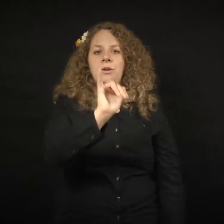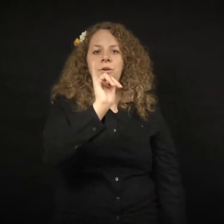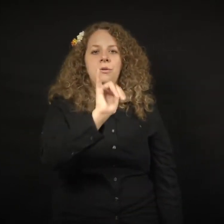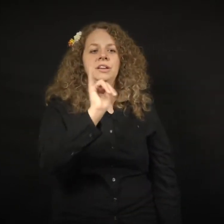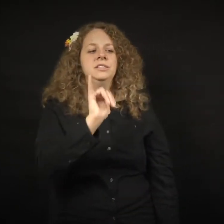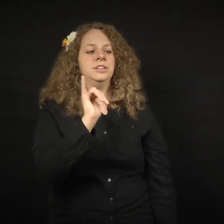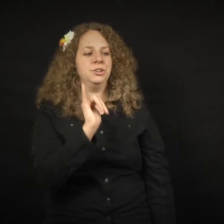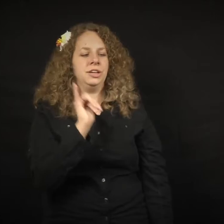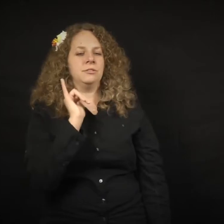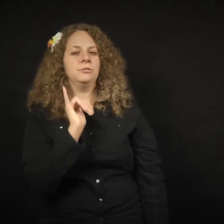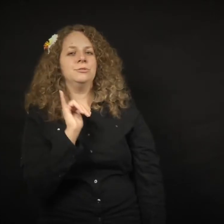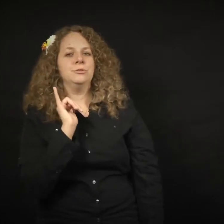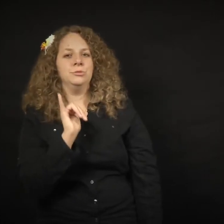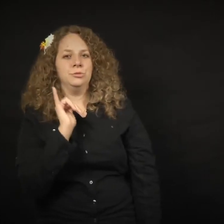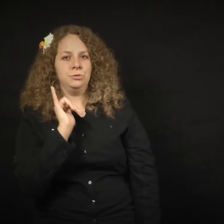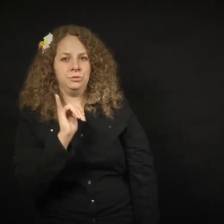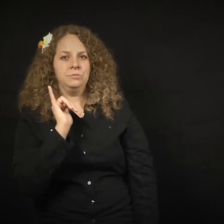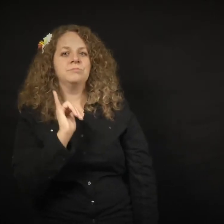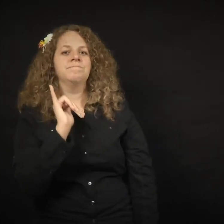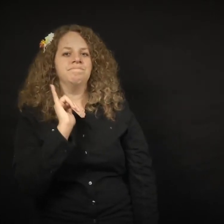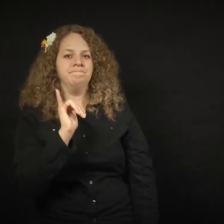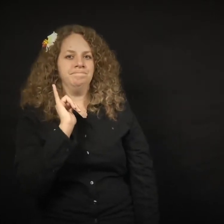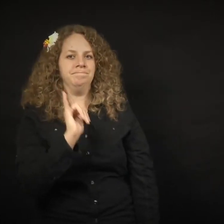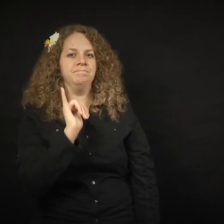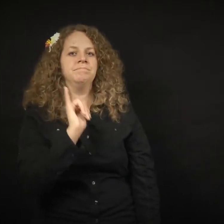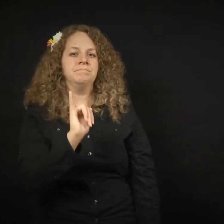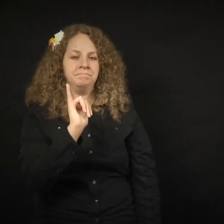Oh, I see. You're like, oh,